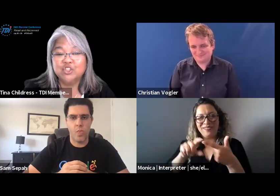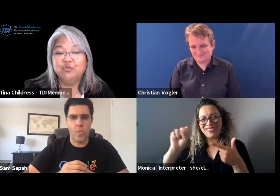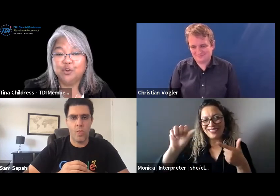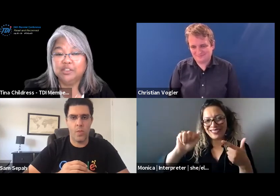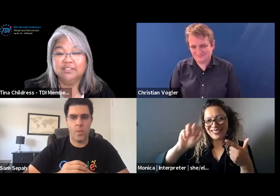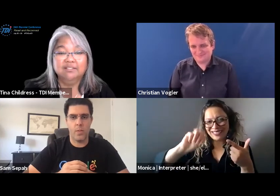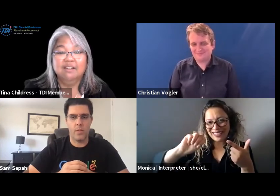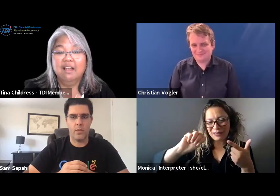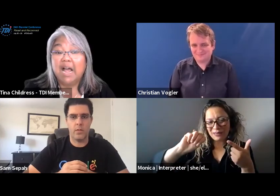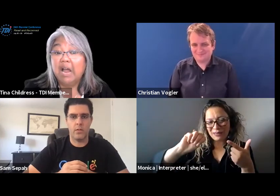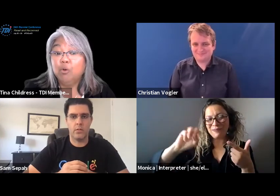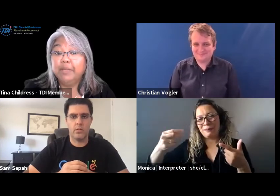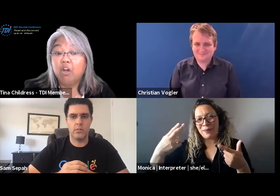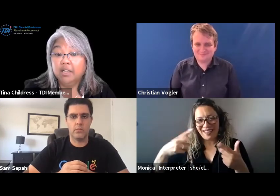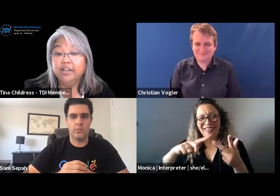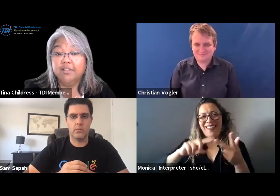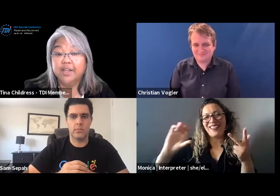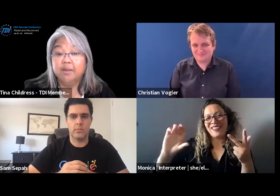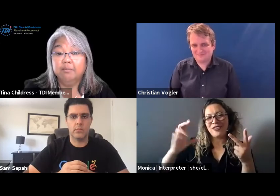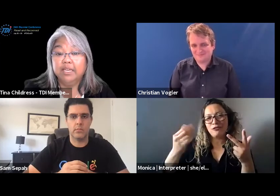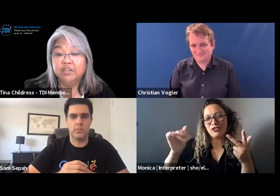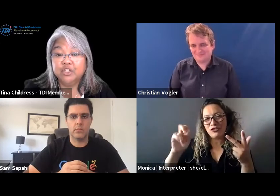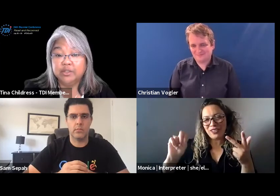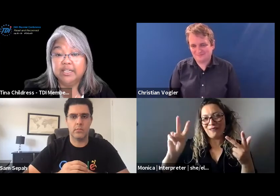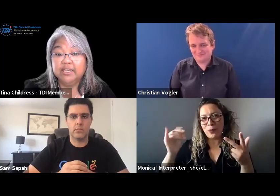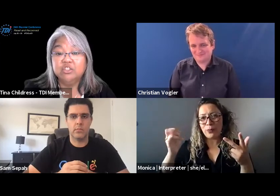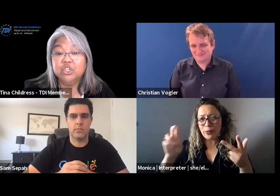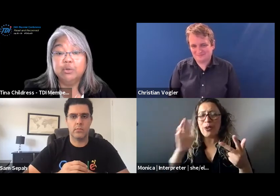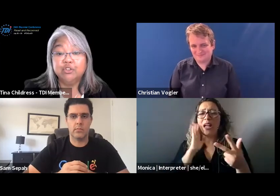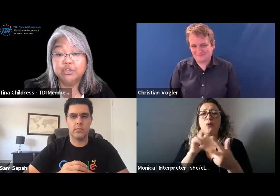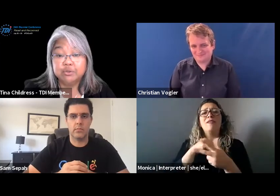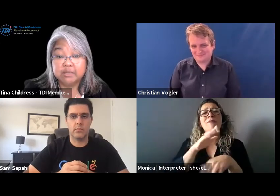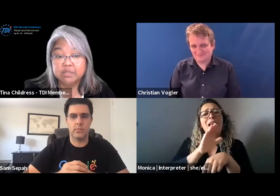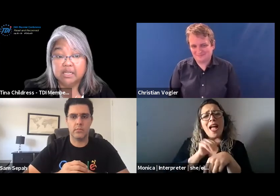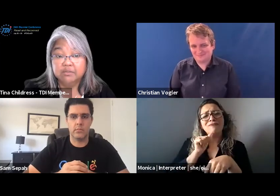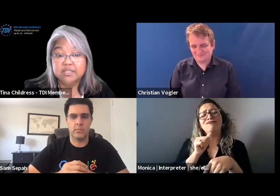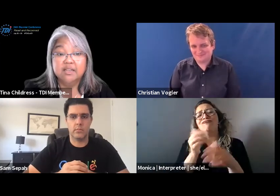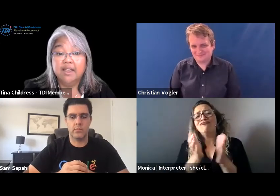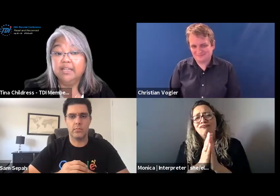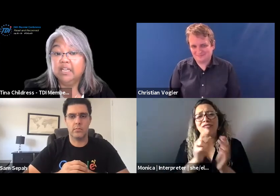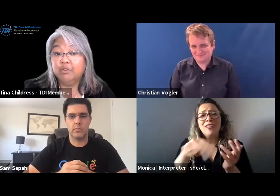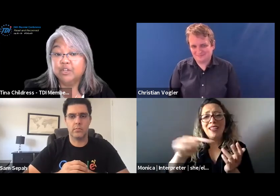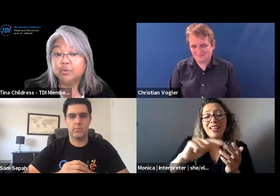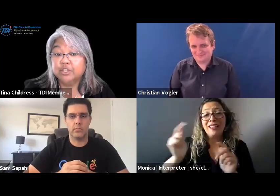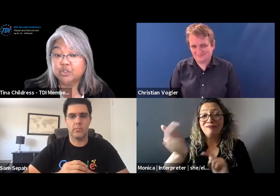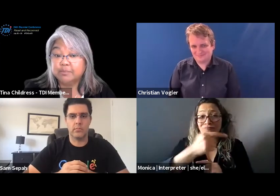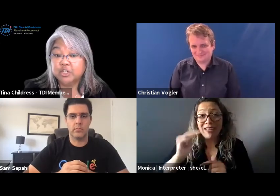Christian Vogler. I will be calling on them individually to introduce themselves and give a visual